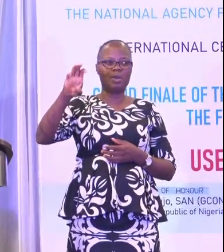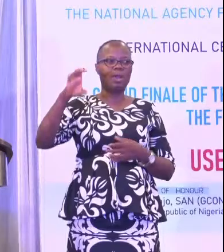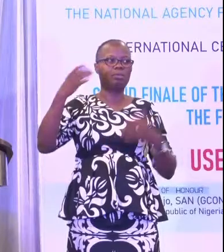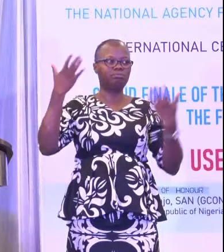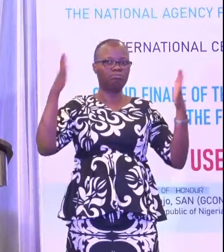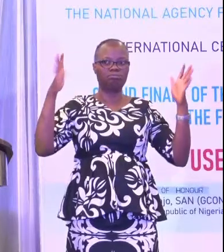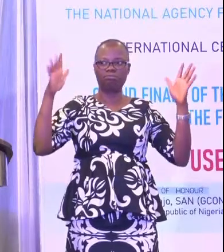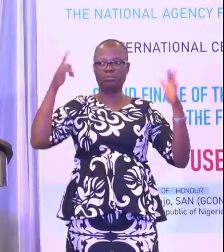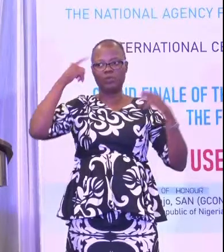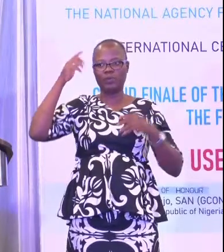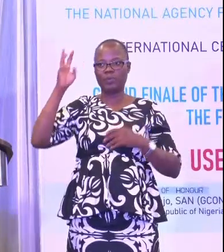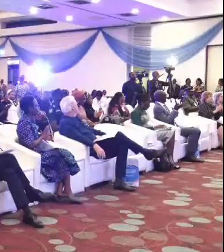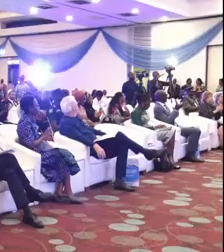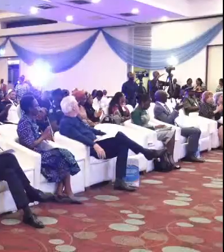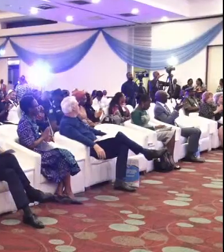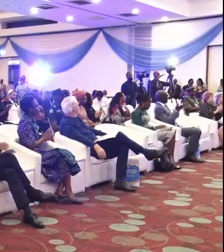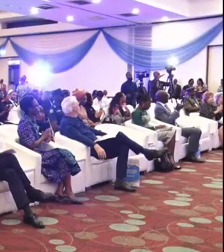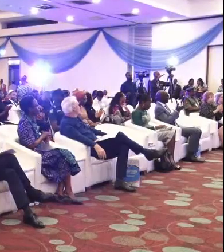together for him.